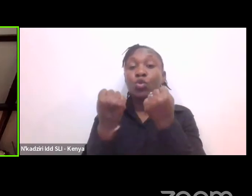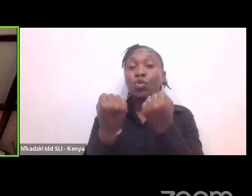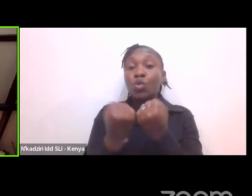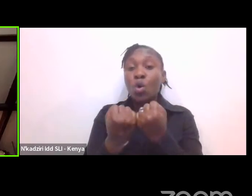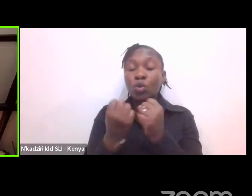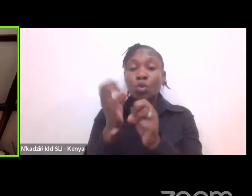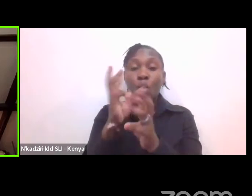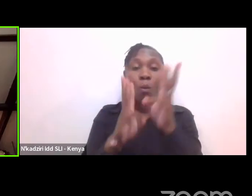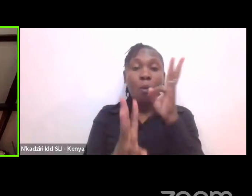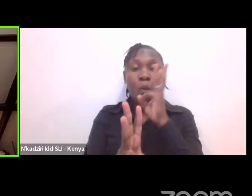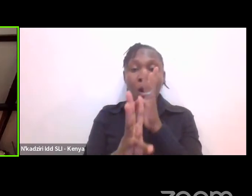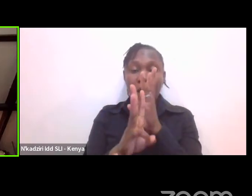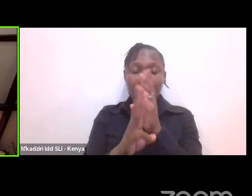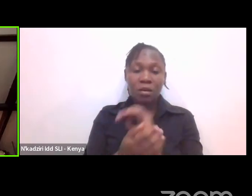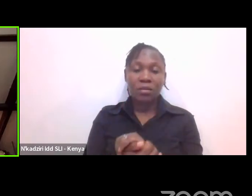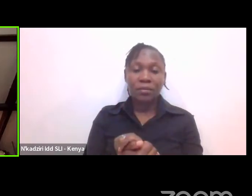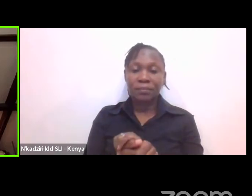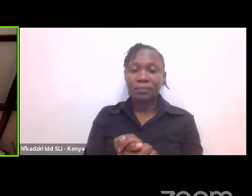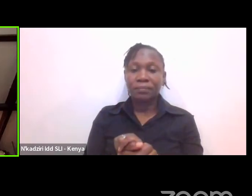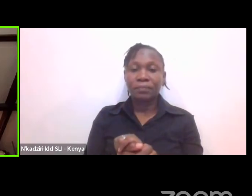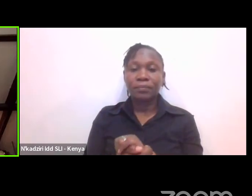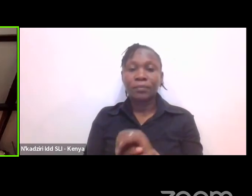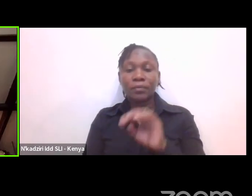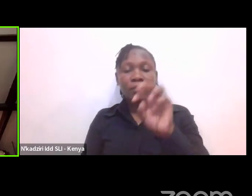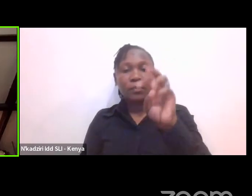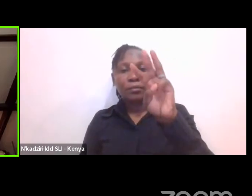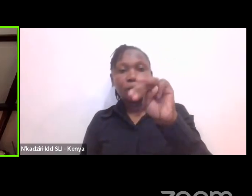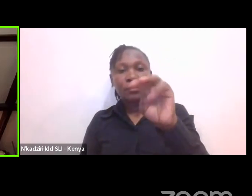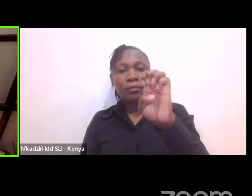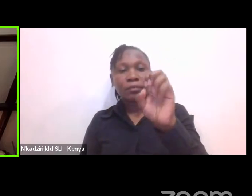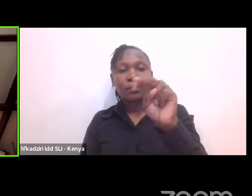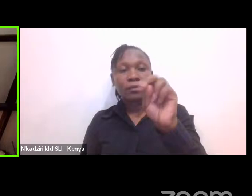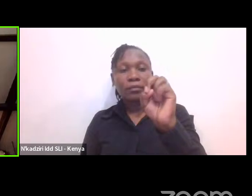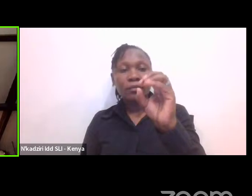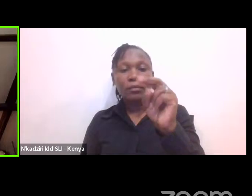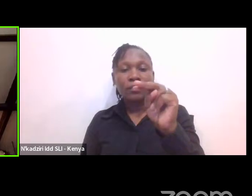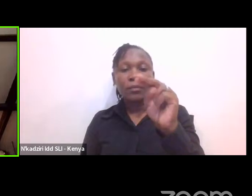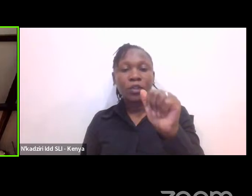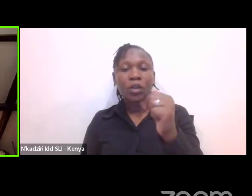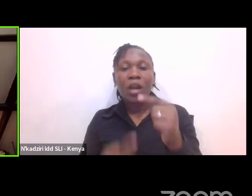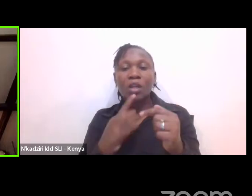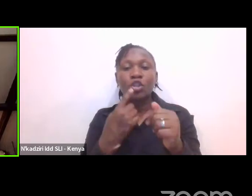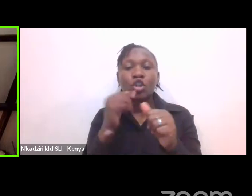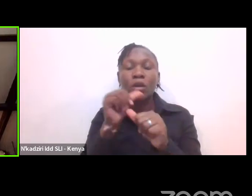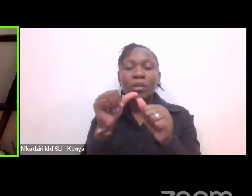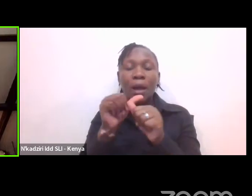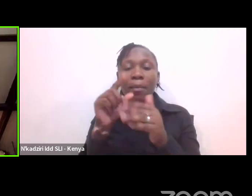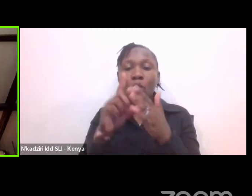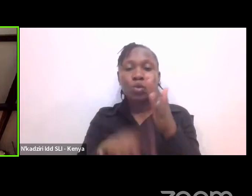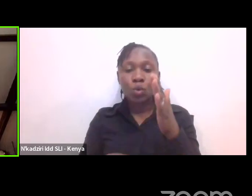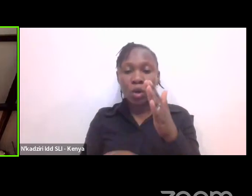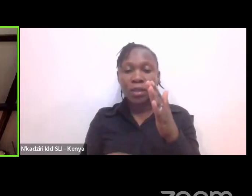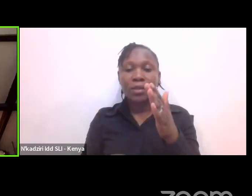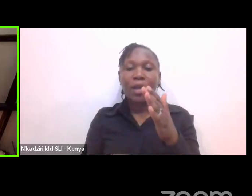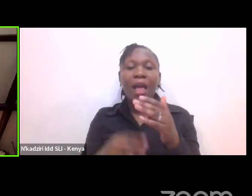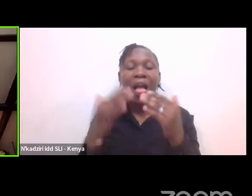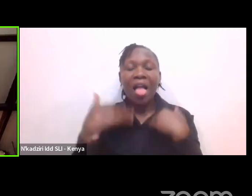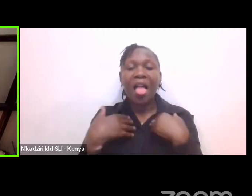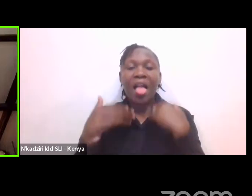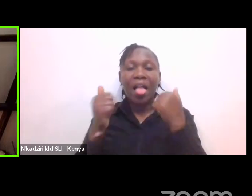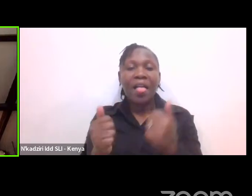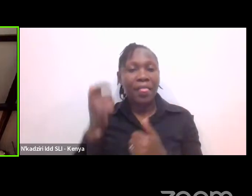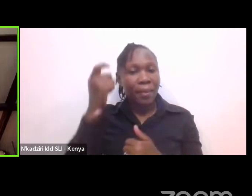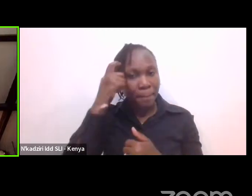Mens sana in corpore sano, a healthy mind in a healthy body. Just one indicator, by the age of